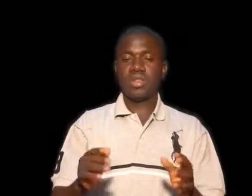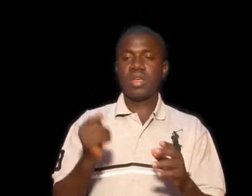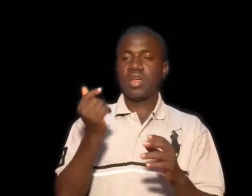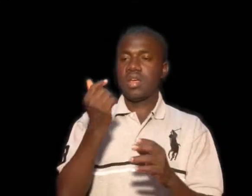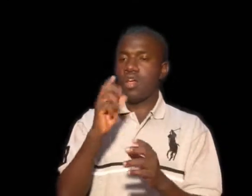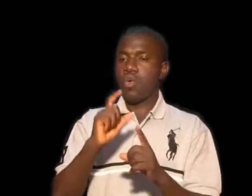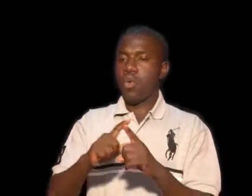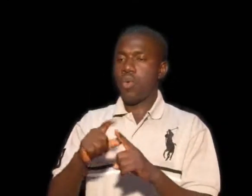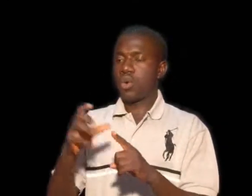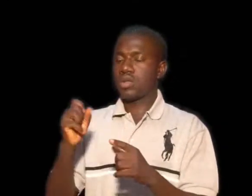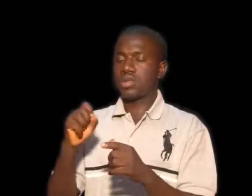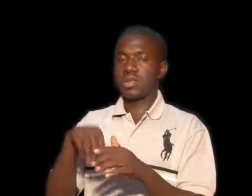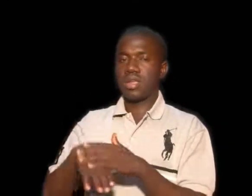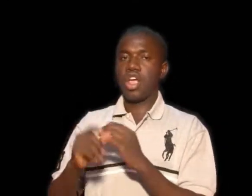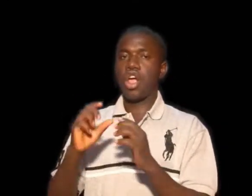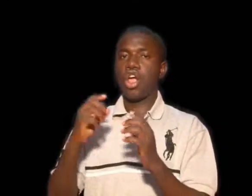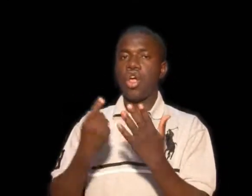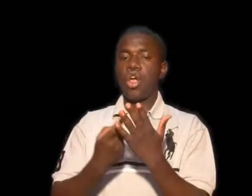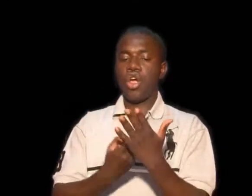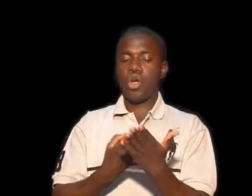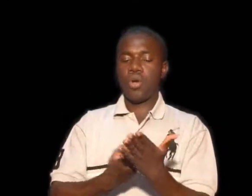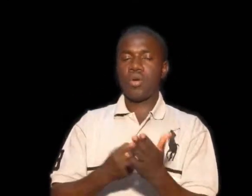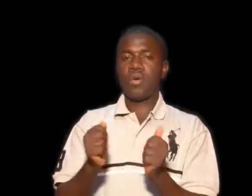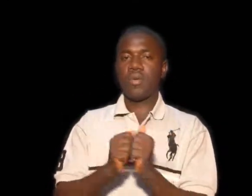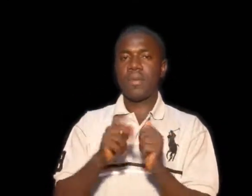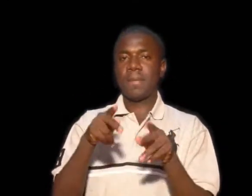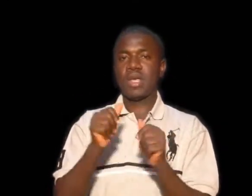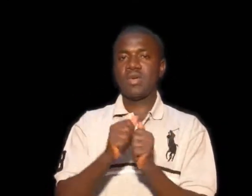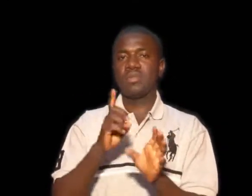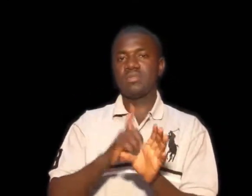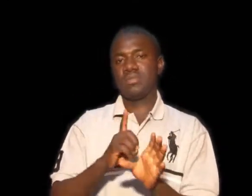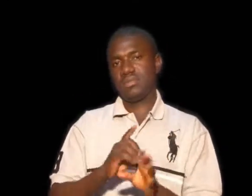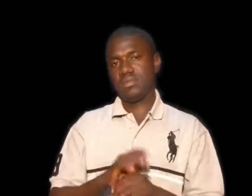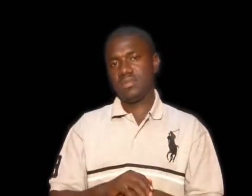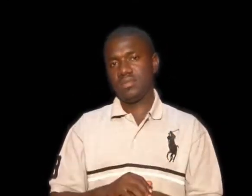for interacting and communicating with persons with disabilities.